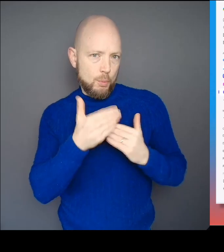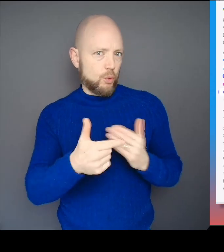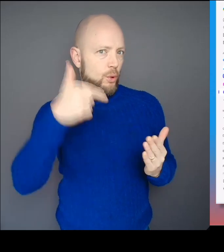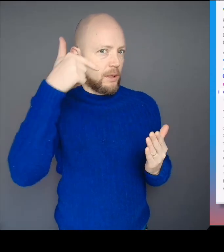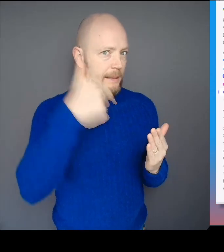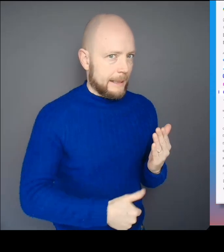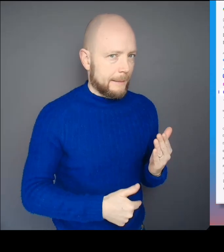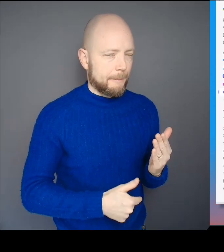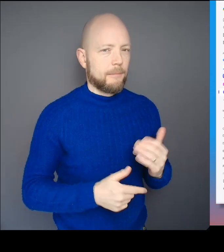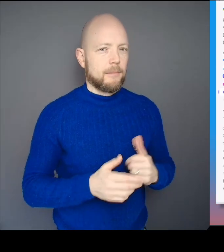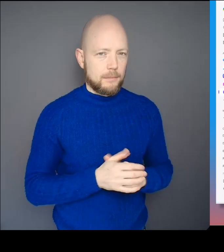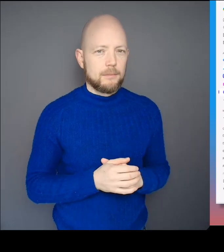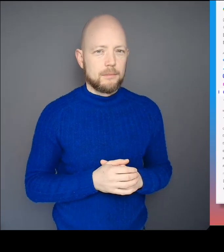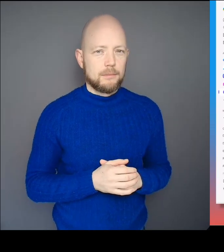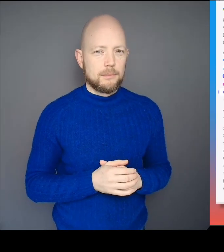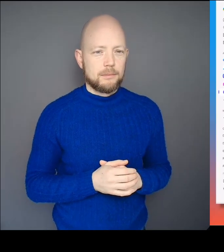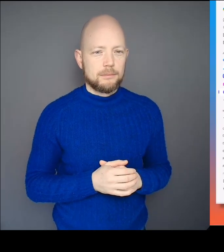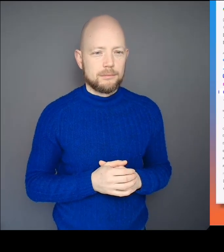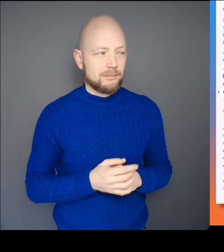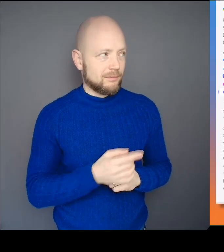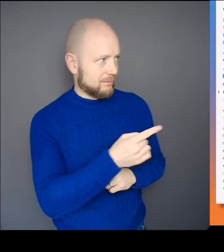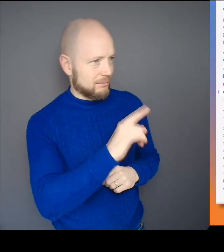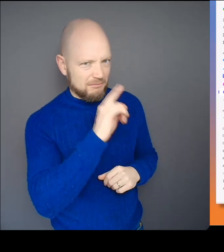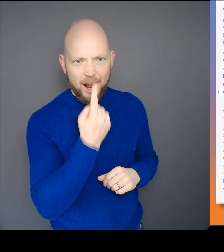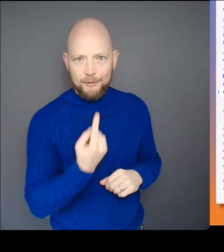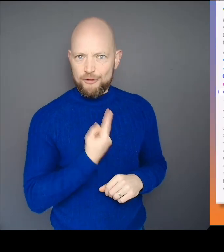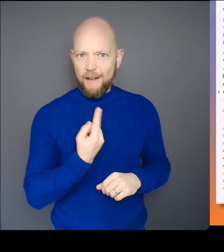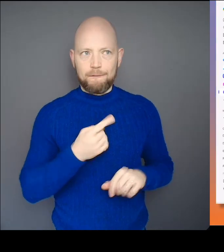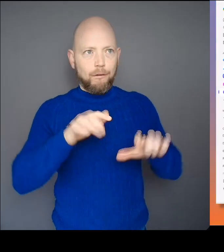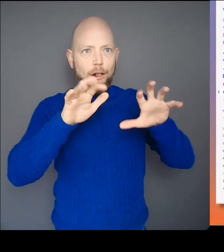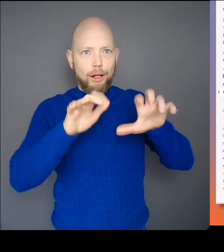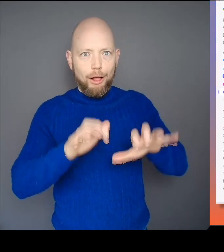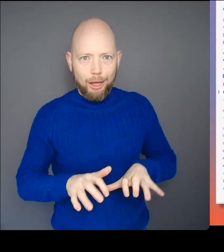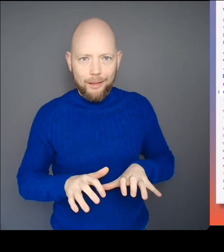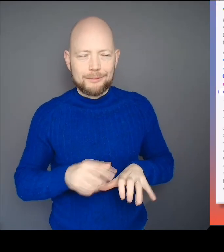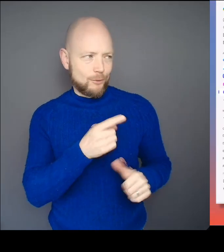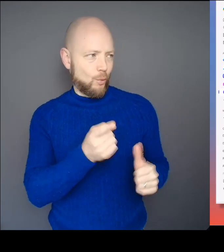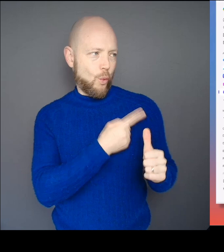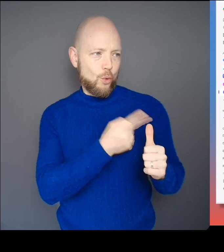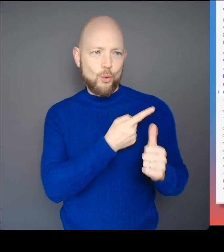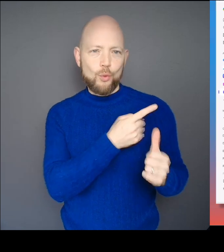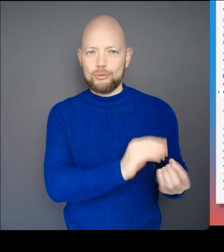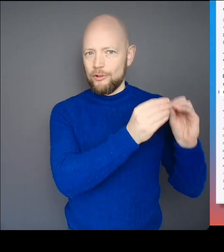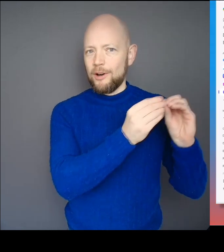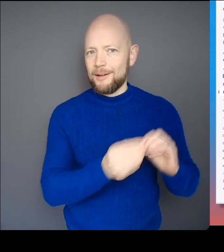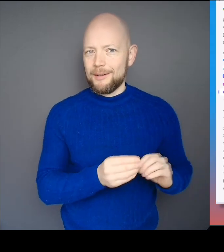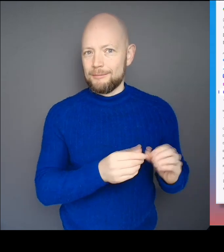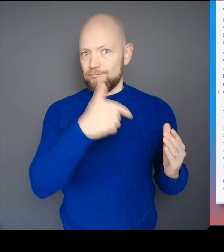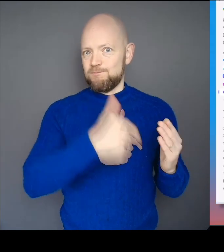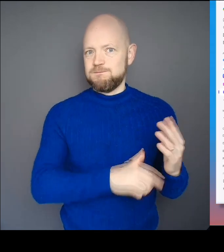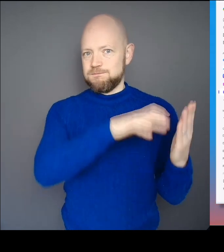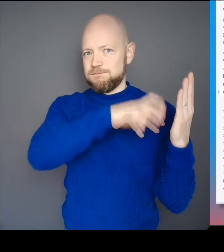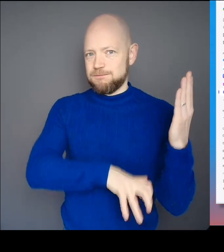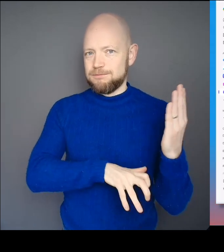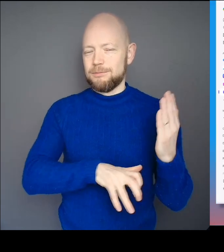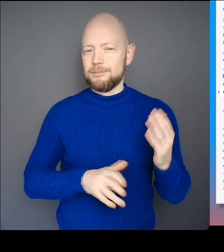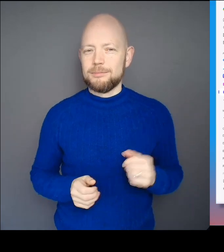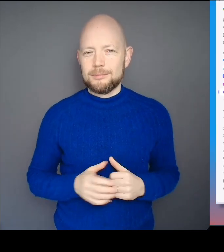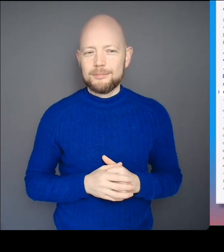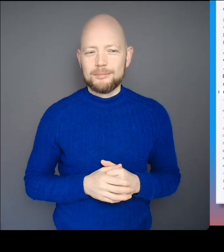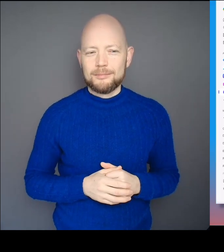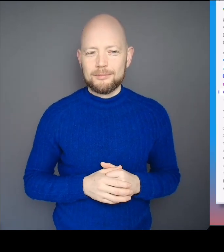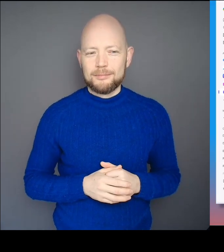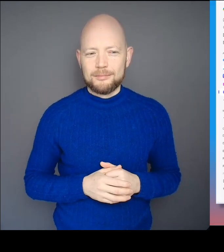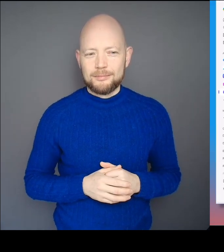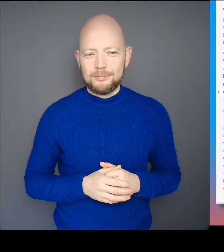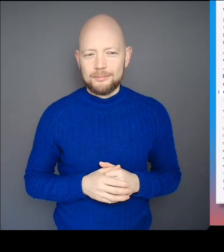did in the notebook. There's a lot more depth here than what you can do in a single prompt, and it's saved, and it's something that we could iterate and improve on.